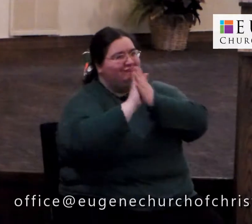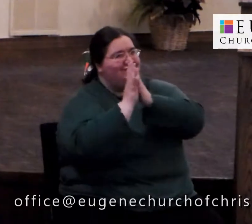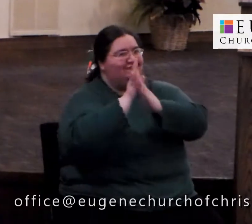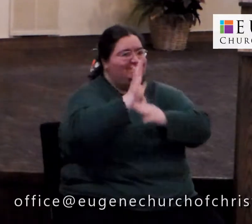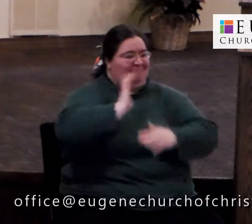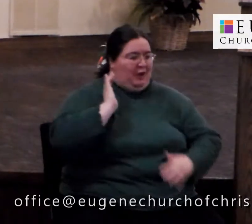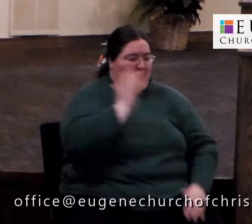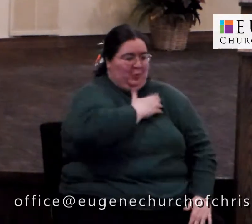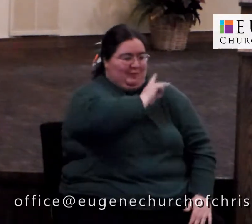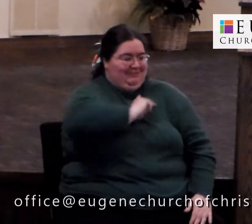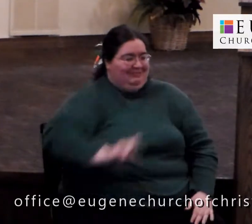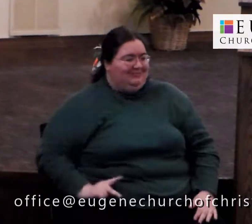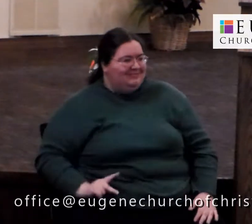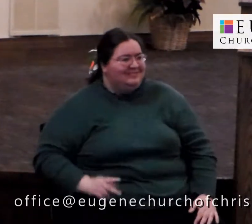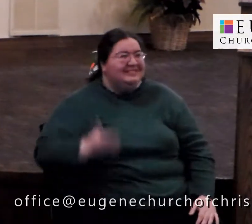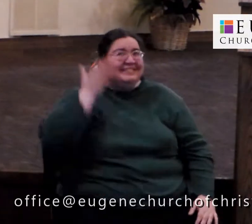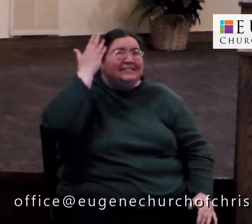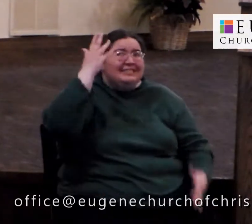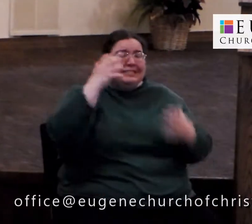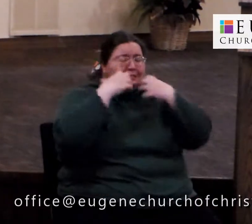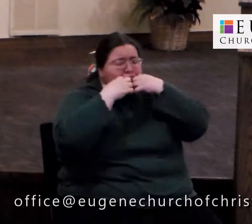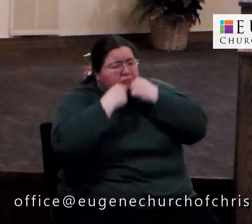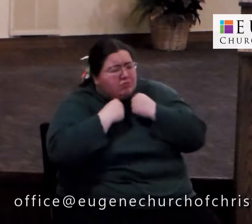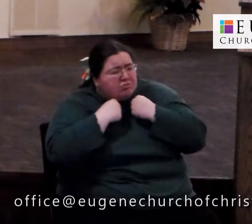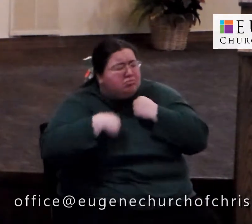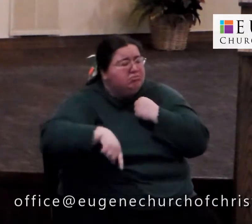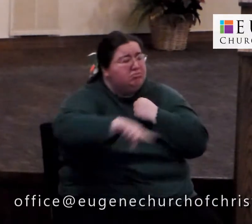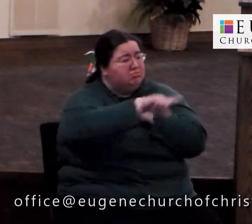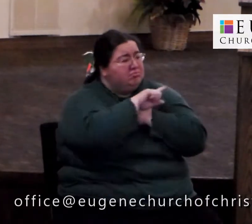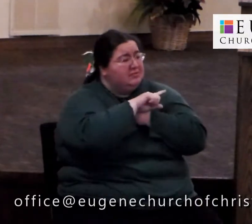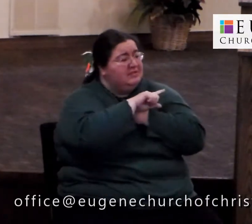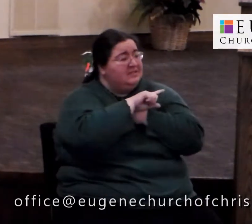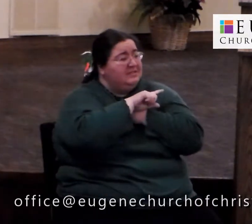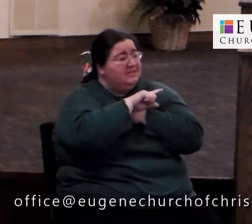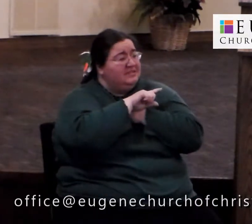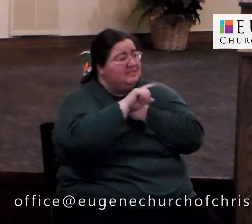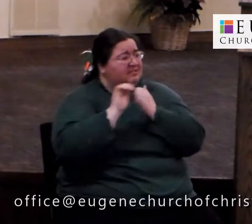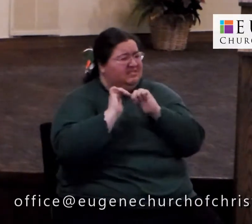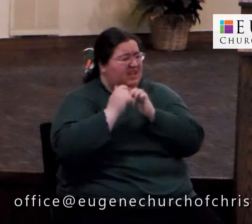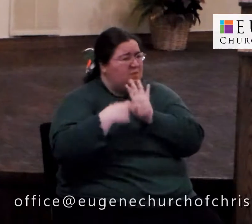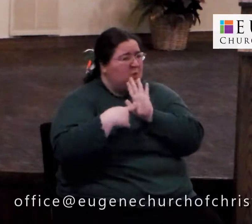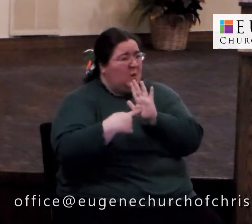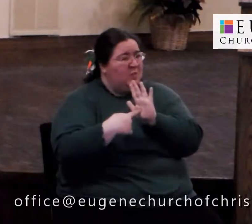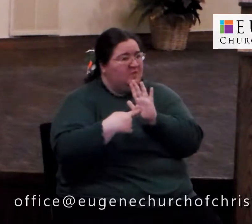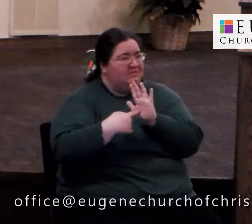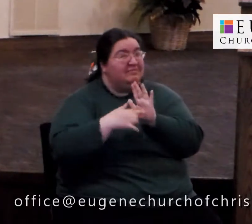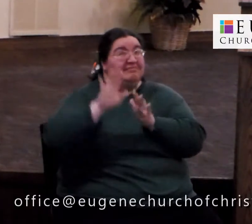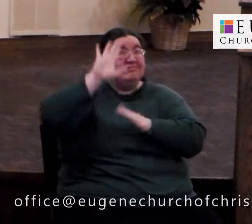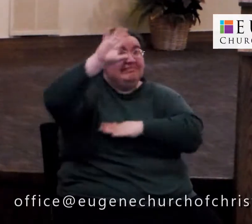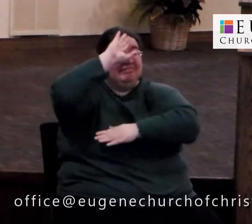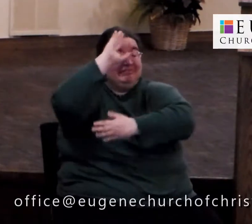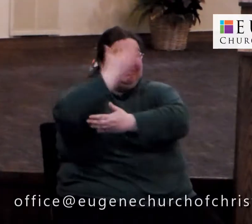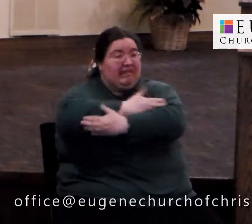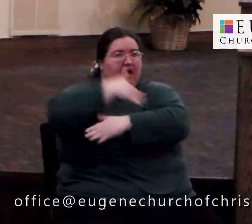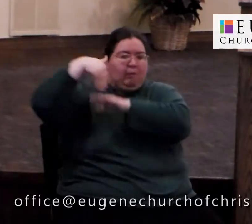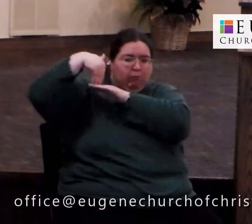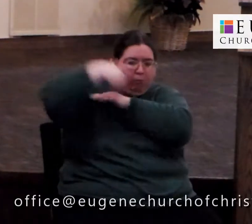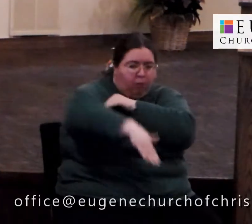the wrong things, and God would like to be the king in our lives. And he cares enough about us and about being that king in our